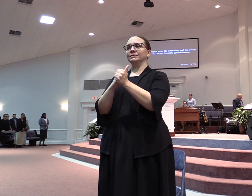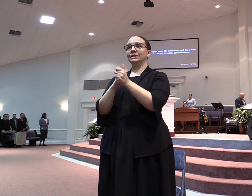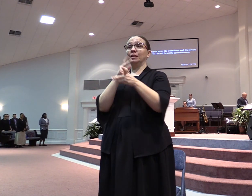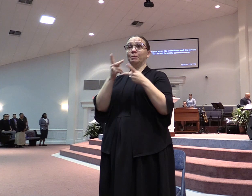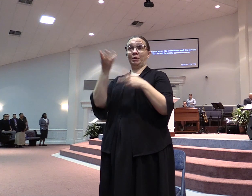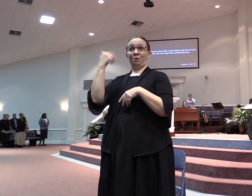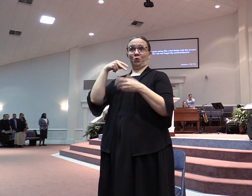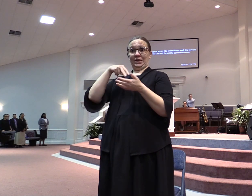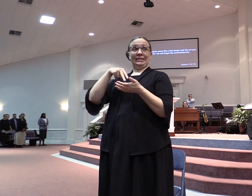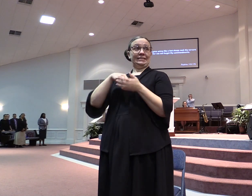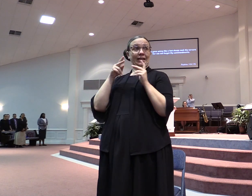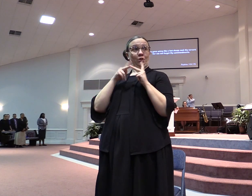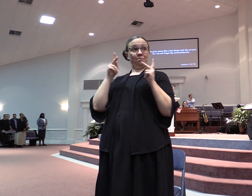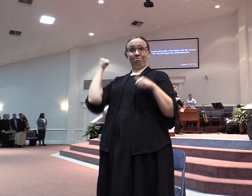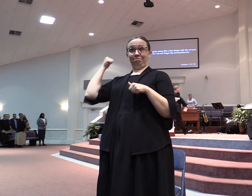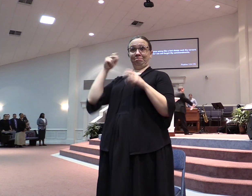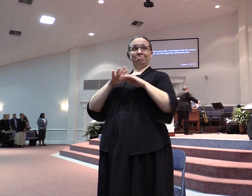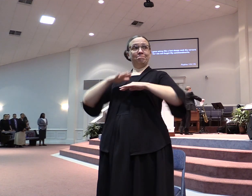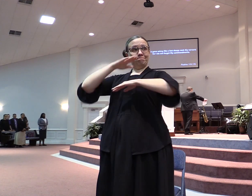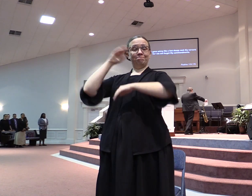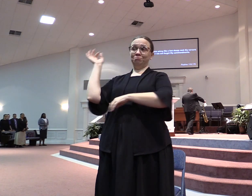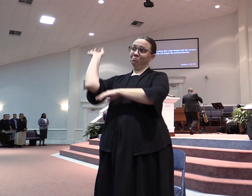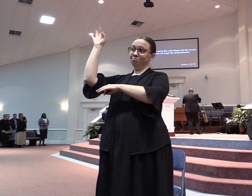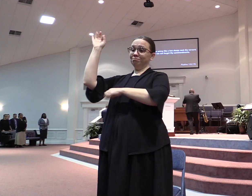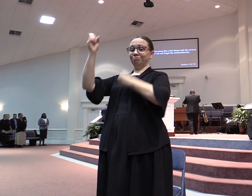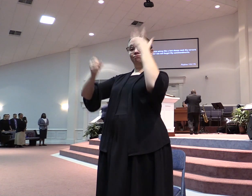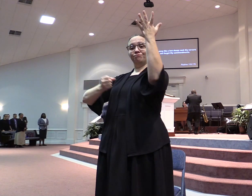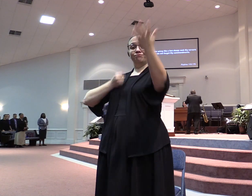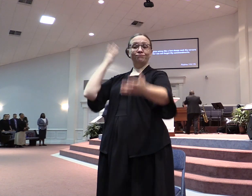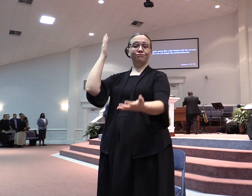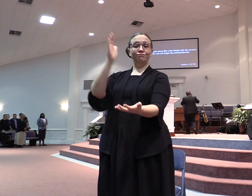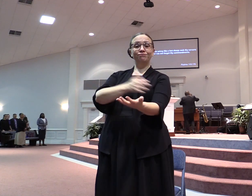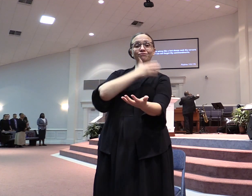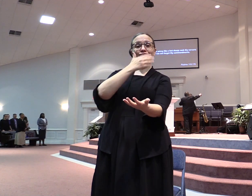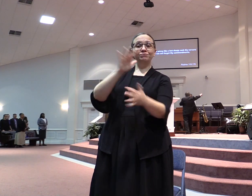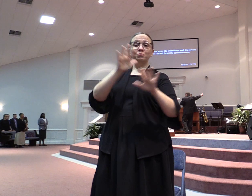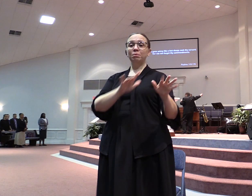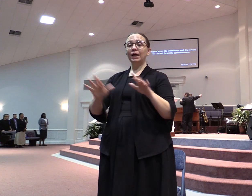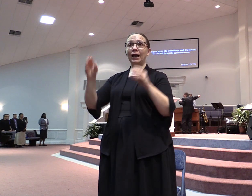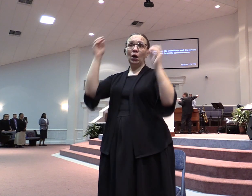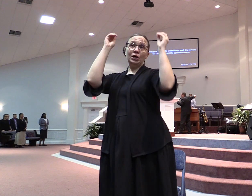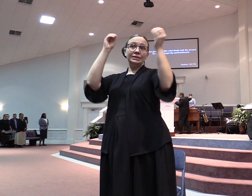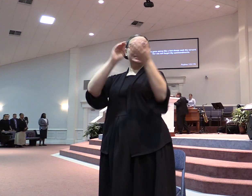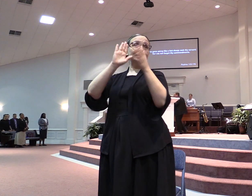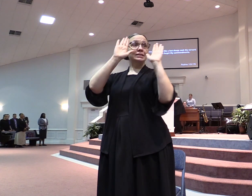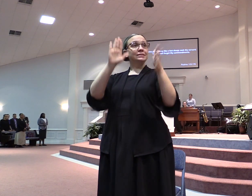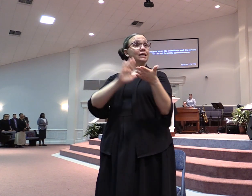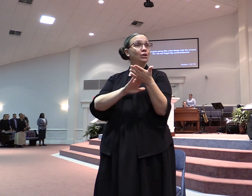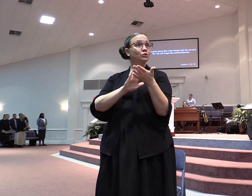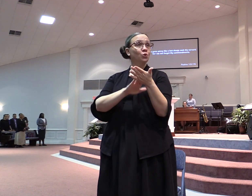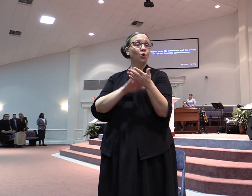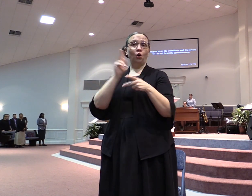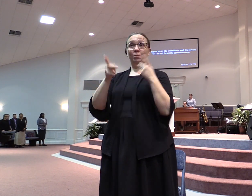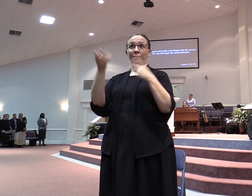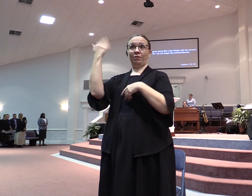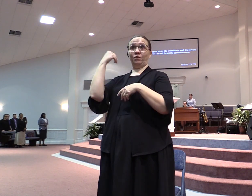People that used to stand on this platform. People that used to play these instruments. People that used to teach those Sunday school classrooms.